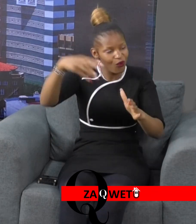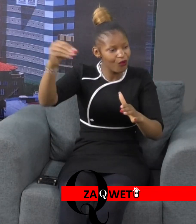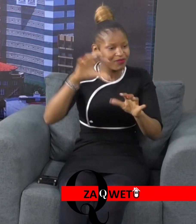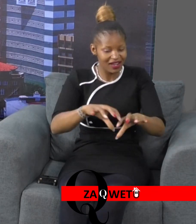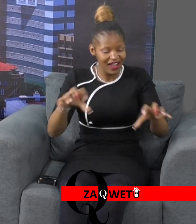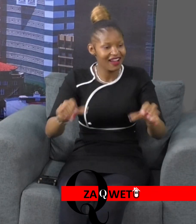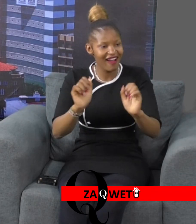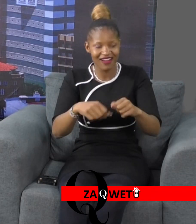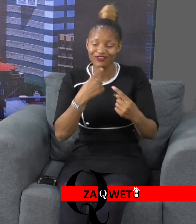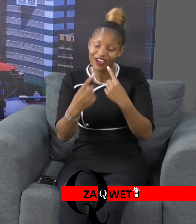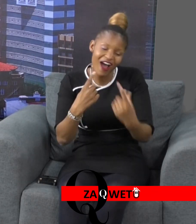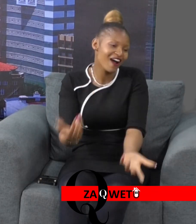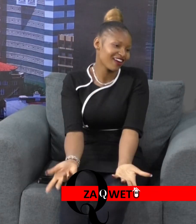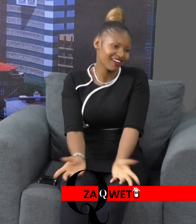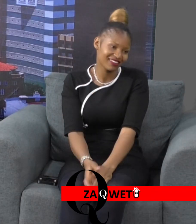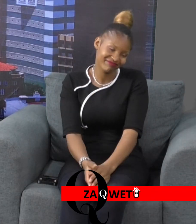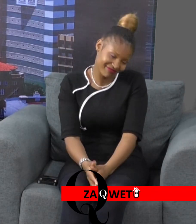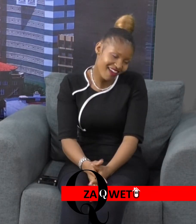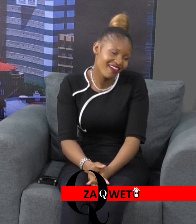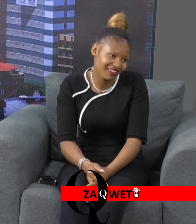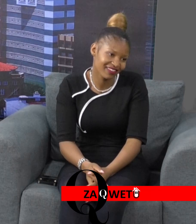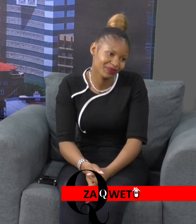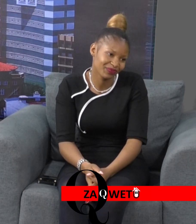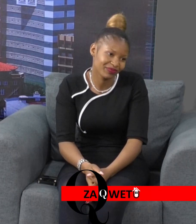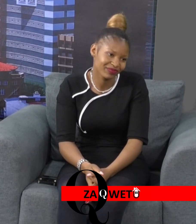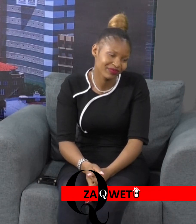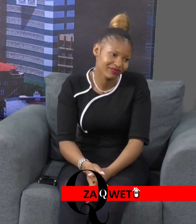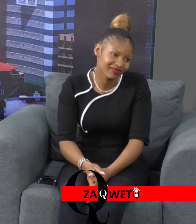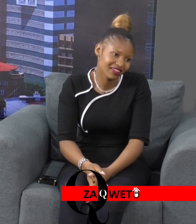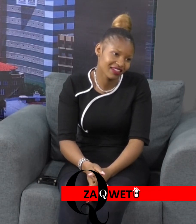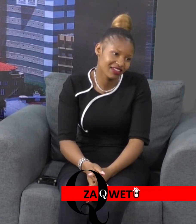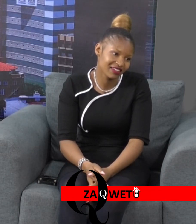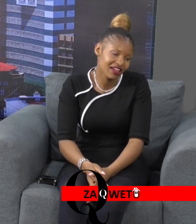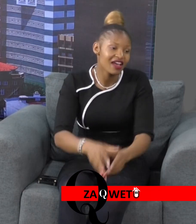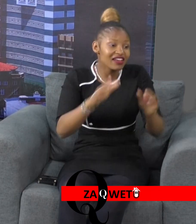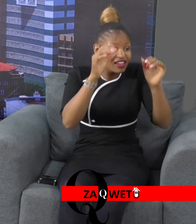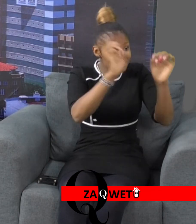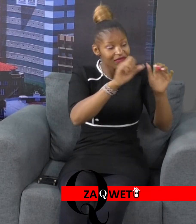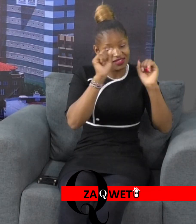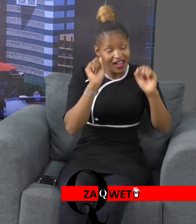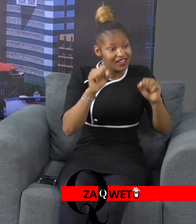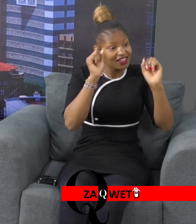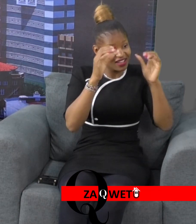right. Yeah, example, when I visit markets, that is how I try to communicate and vocalize